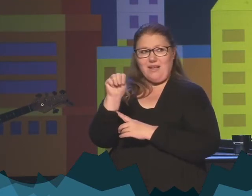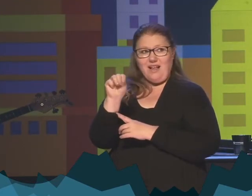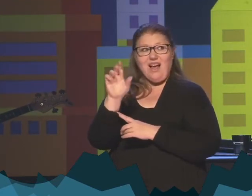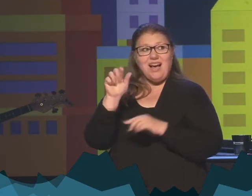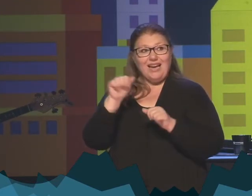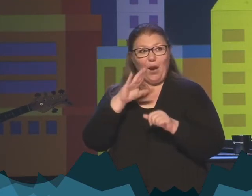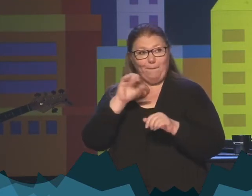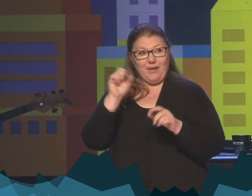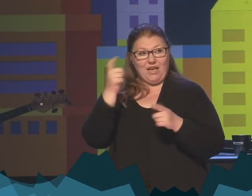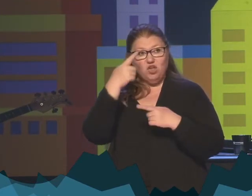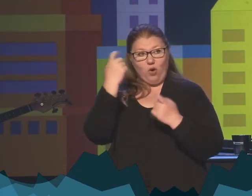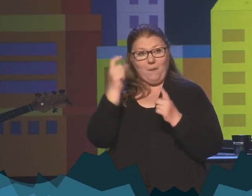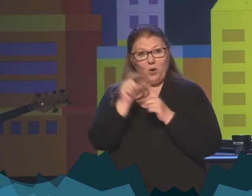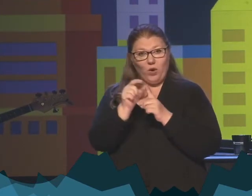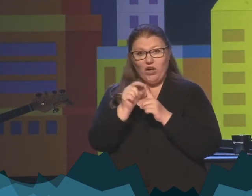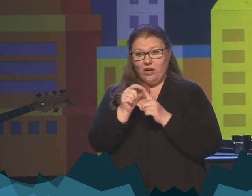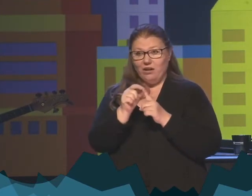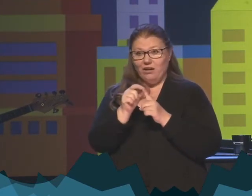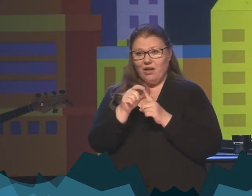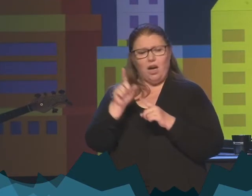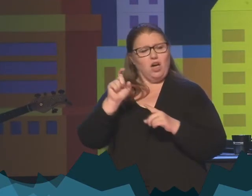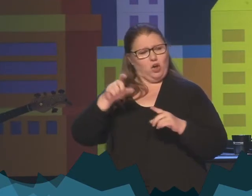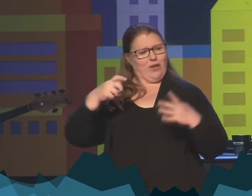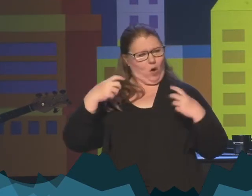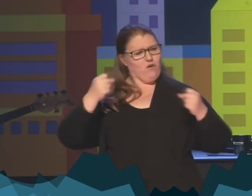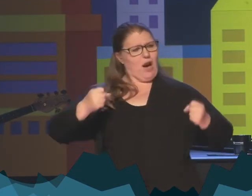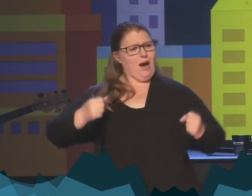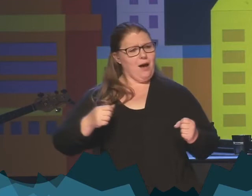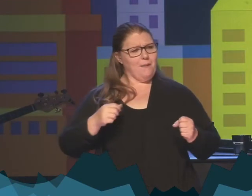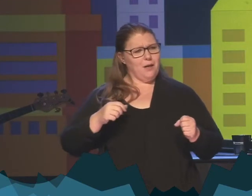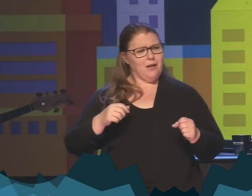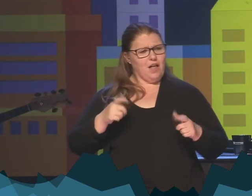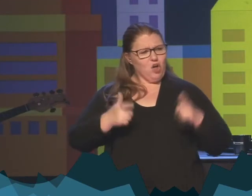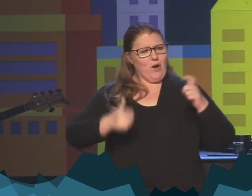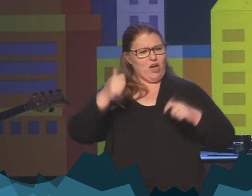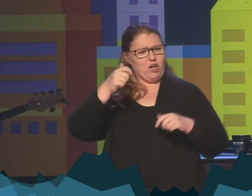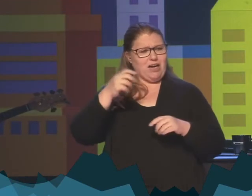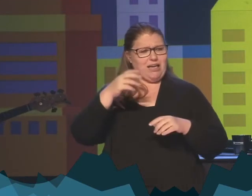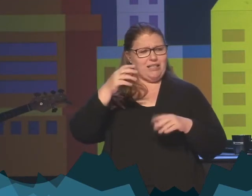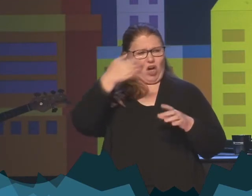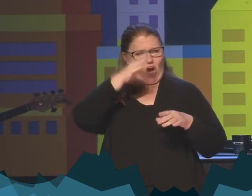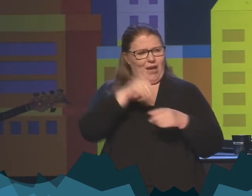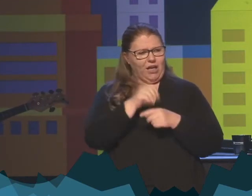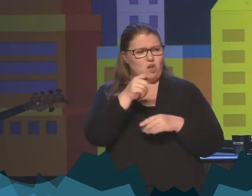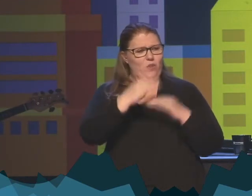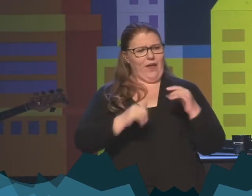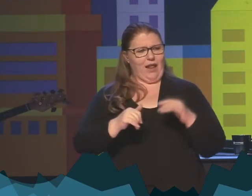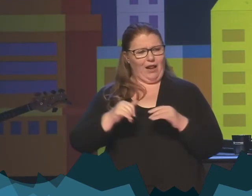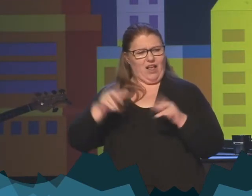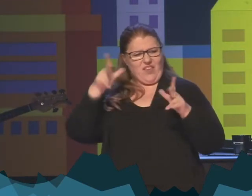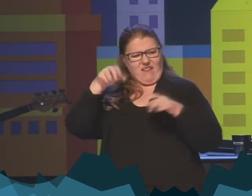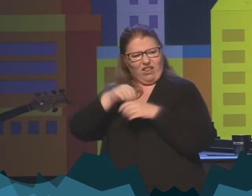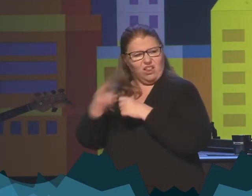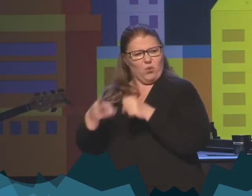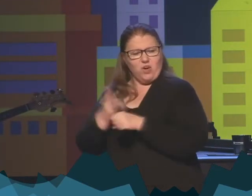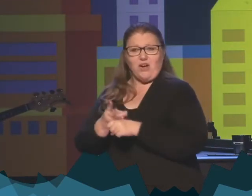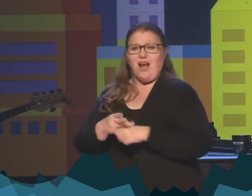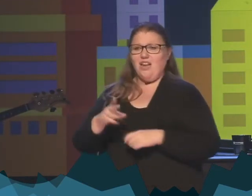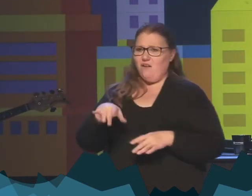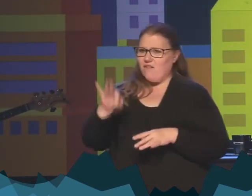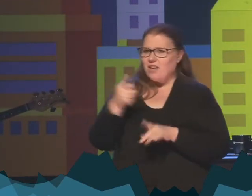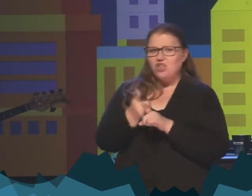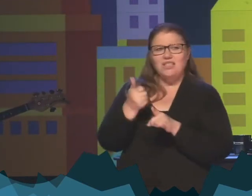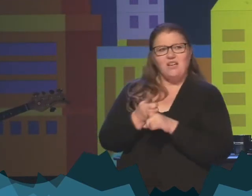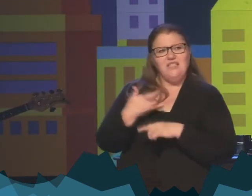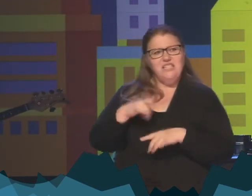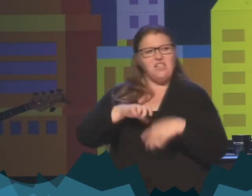overcome. You just got to overcome. Greater is he that is in you than he that is in the world. Overcome. And then when you find yourself still in the midst of